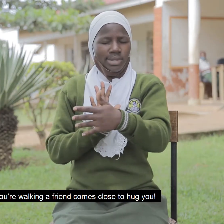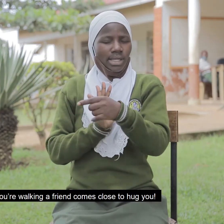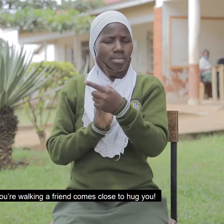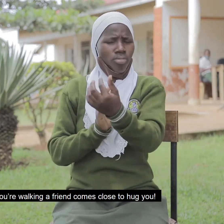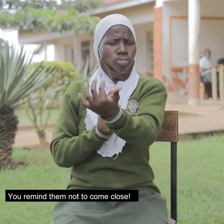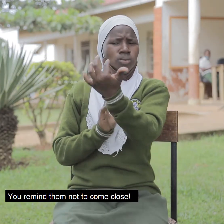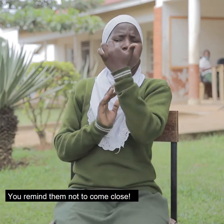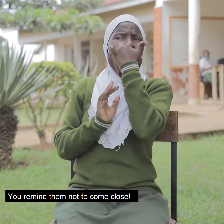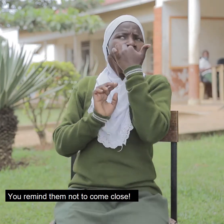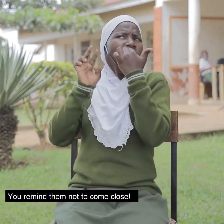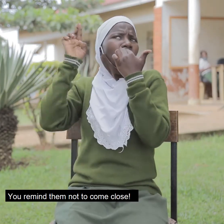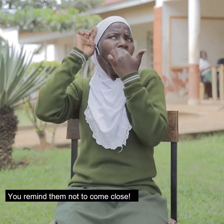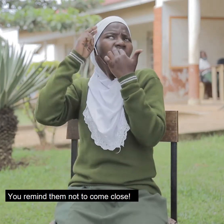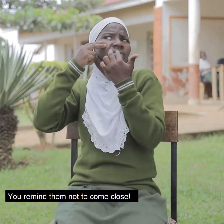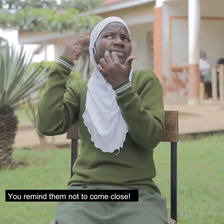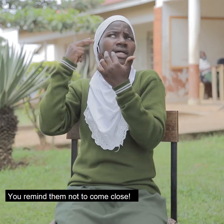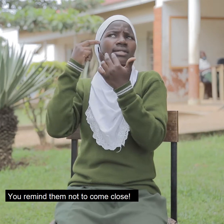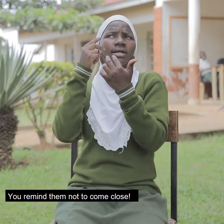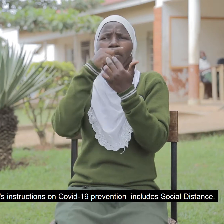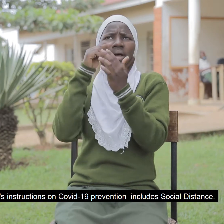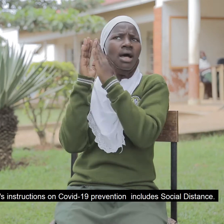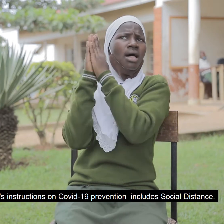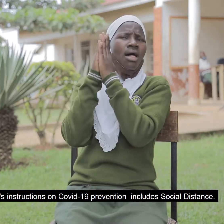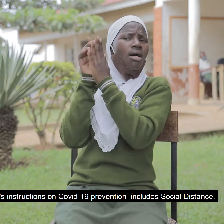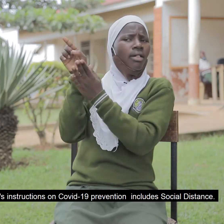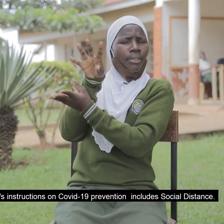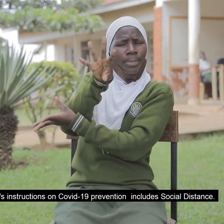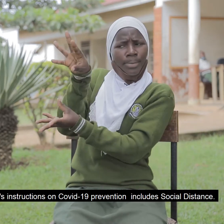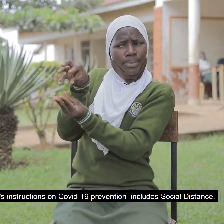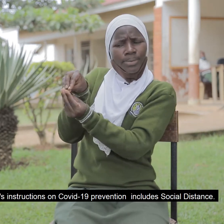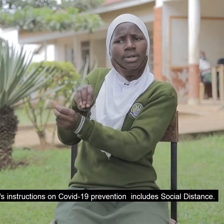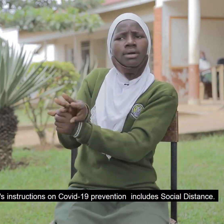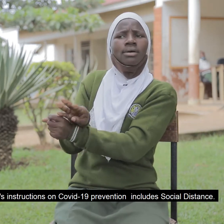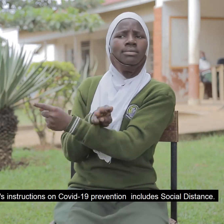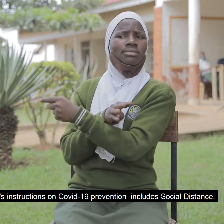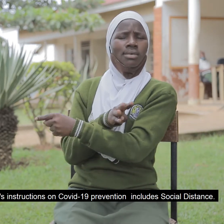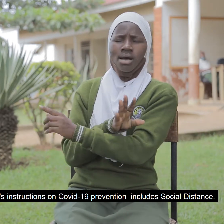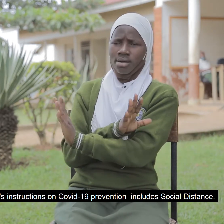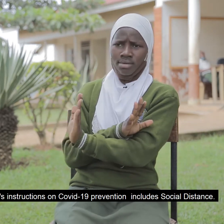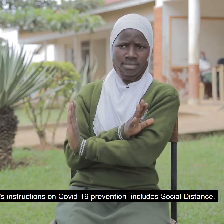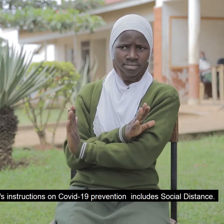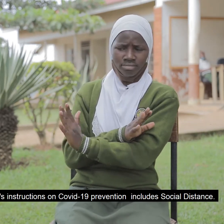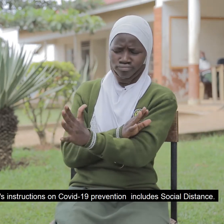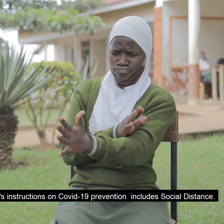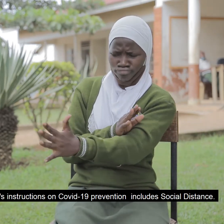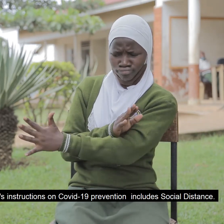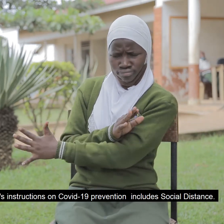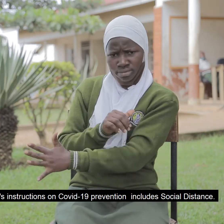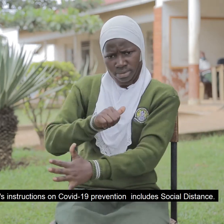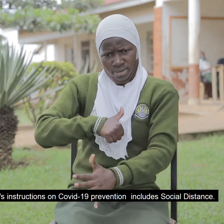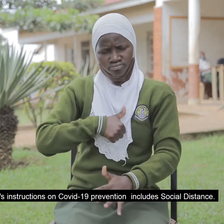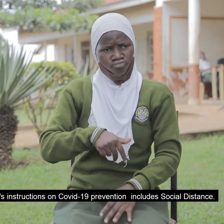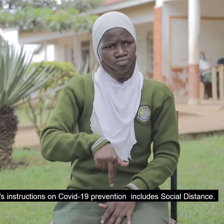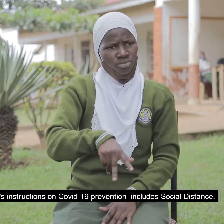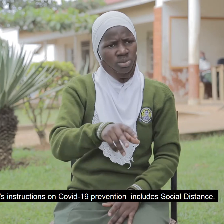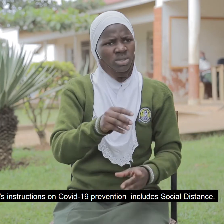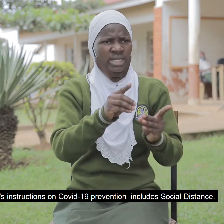hug you. You remind them not to come close. Remember, the president's instructions on COVID-19 prevention include social